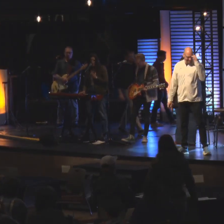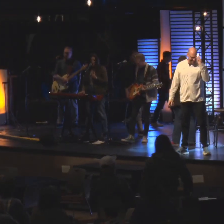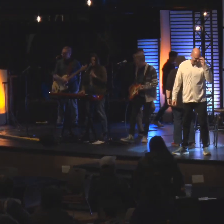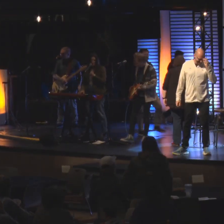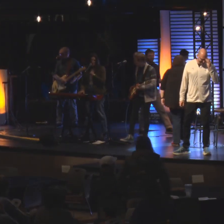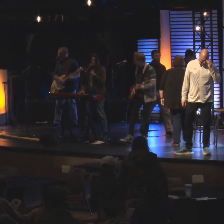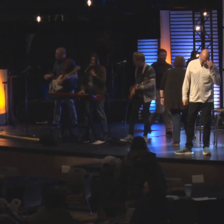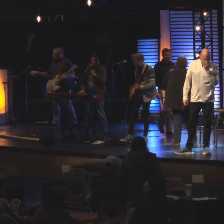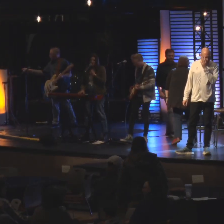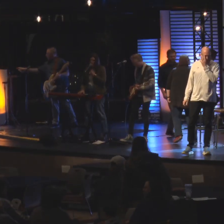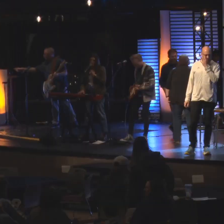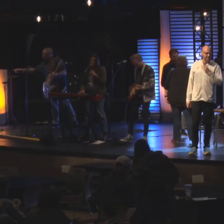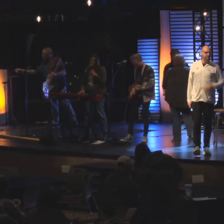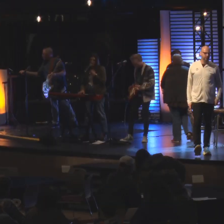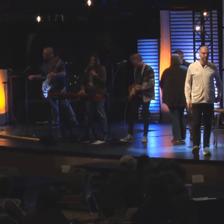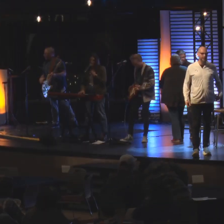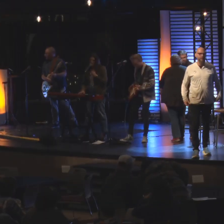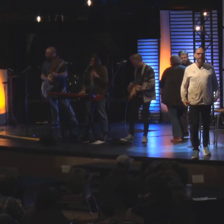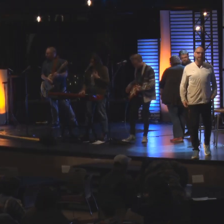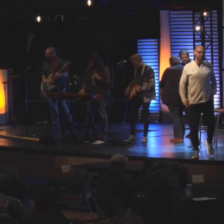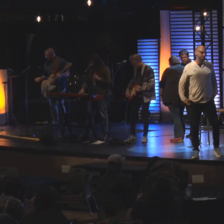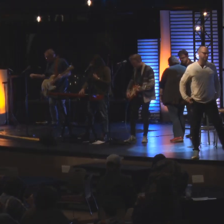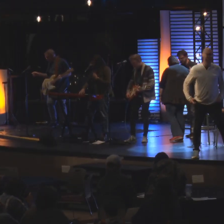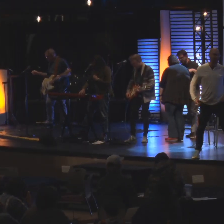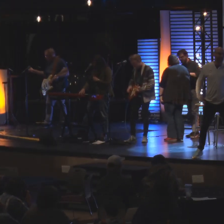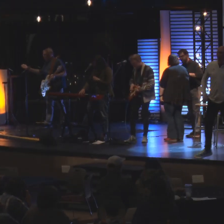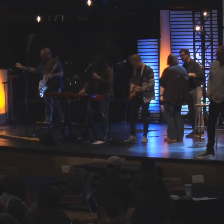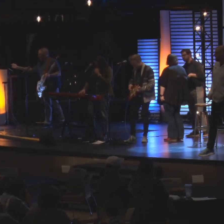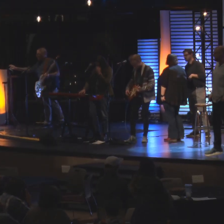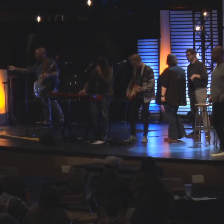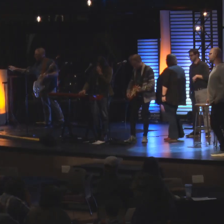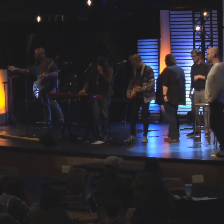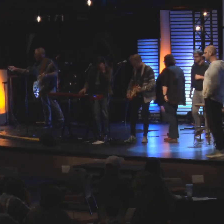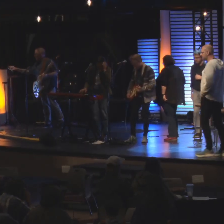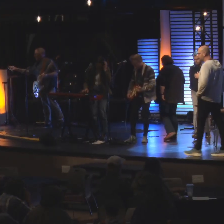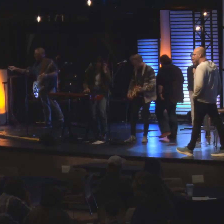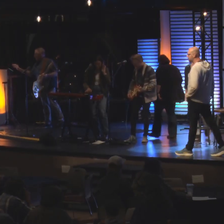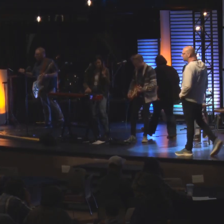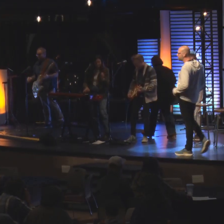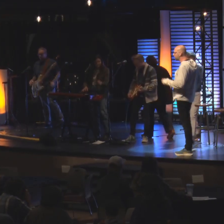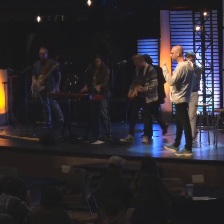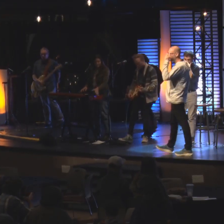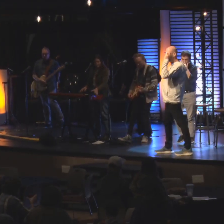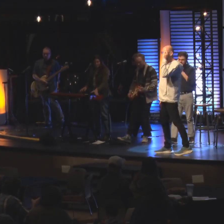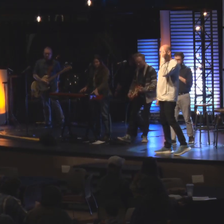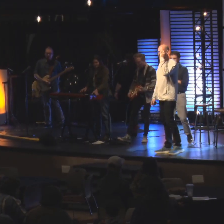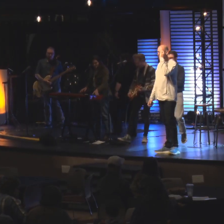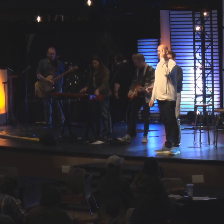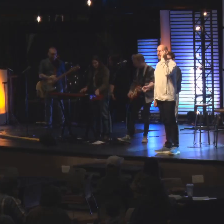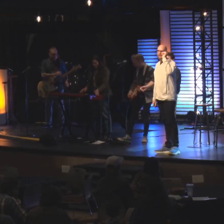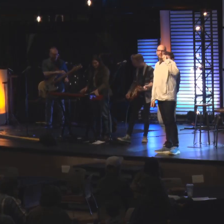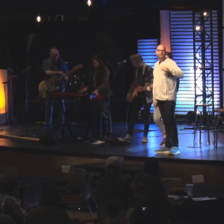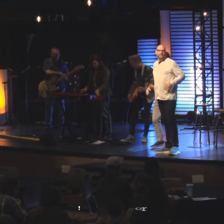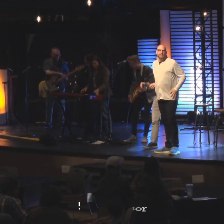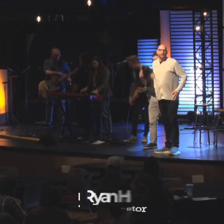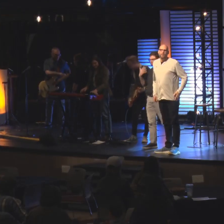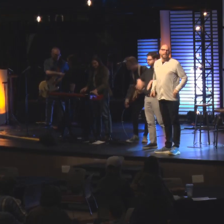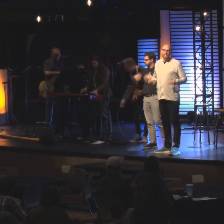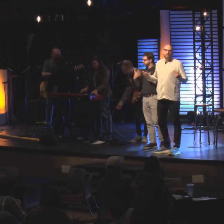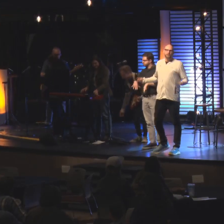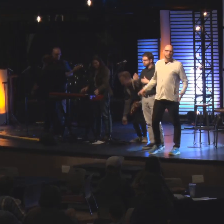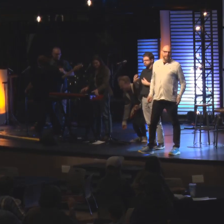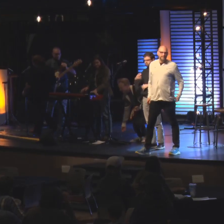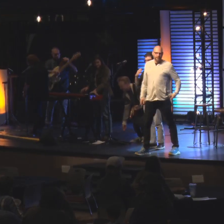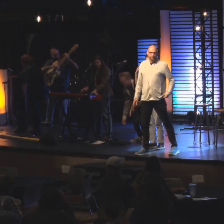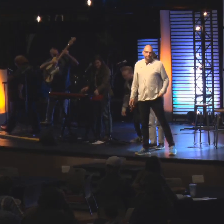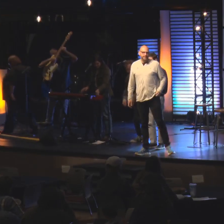Oh man, y'all are in for it. Okay, good night. What a morning we've had here. Okay, not